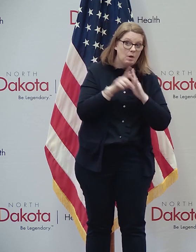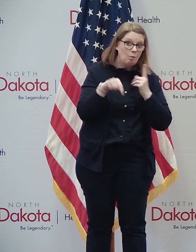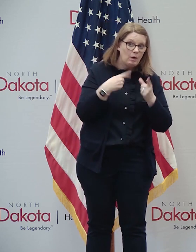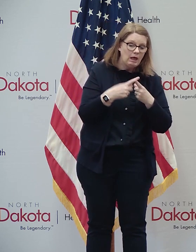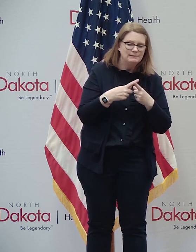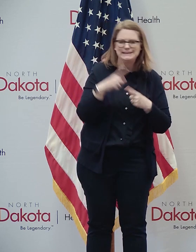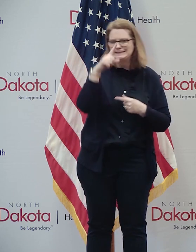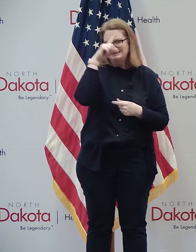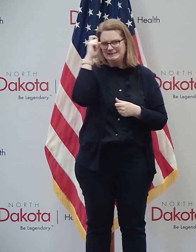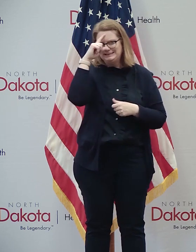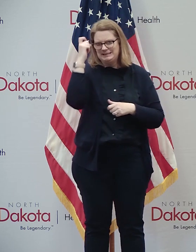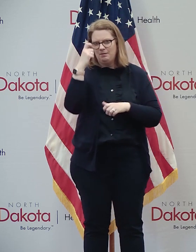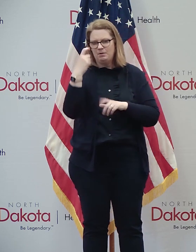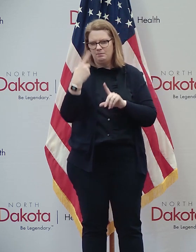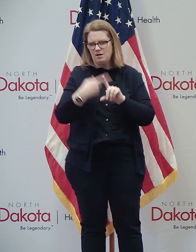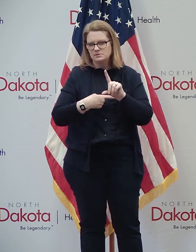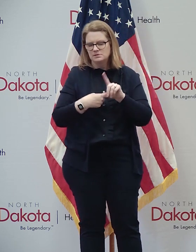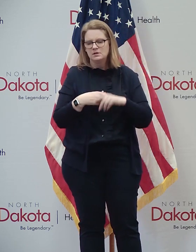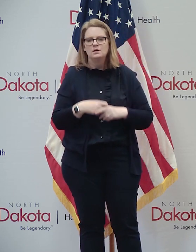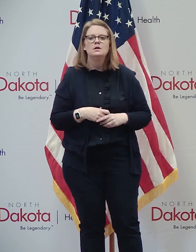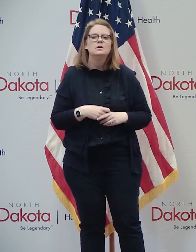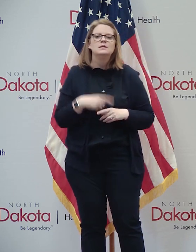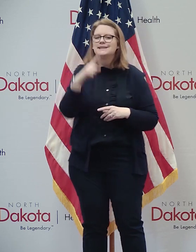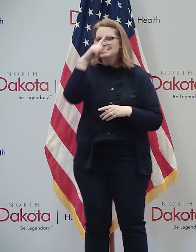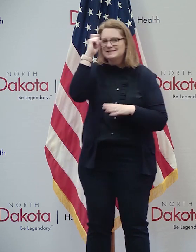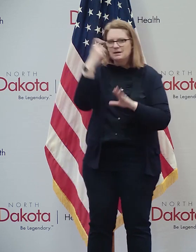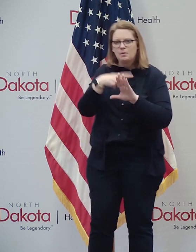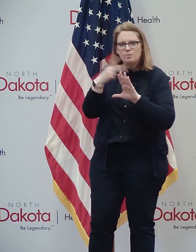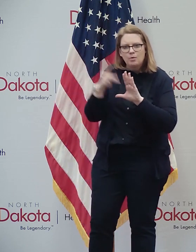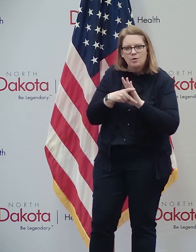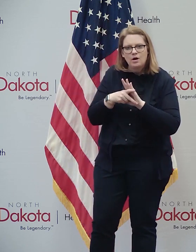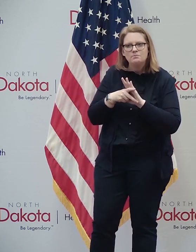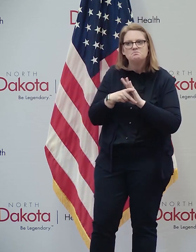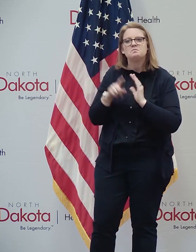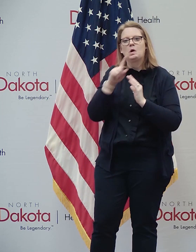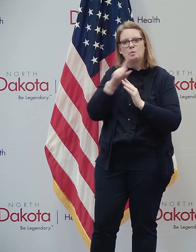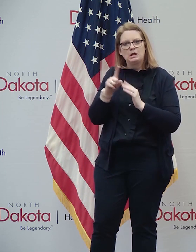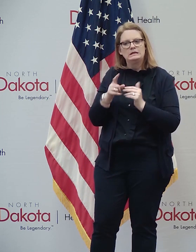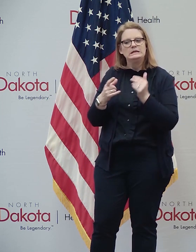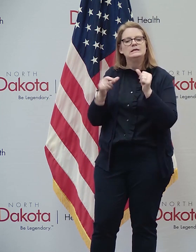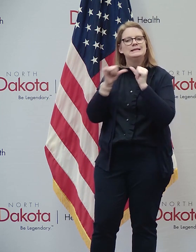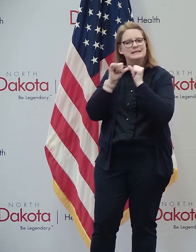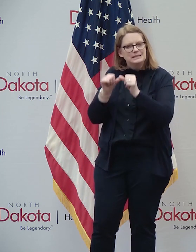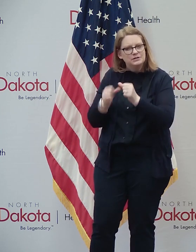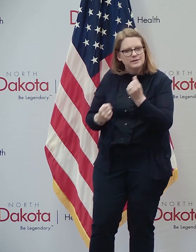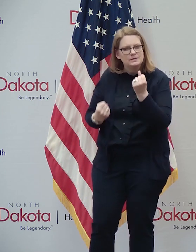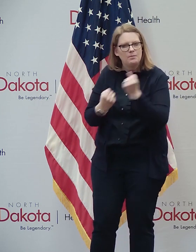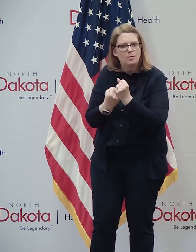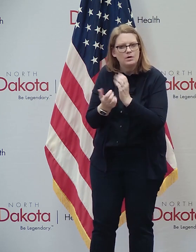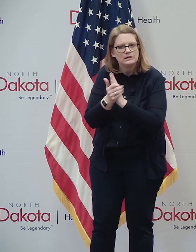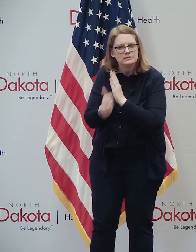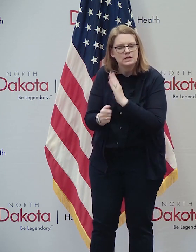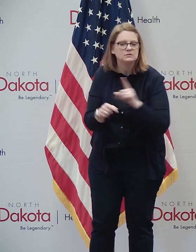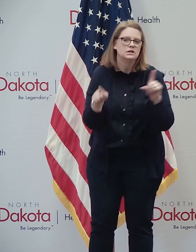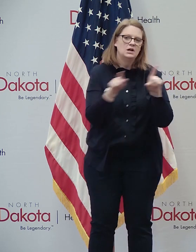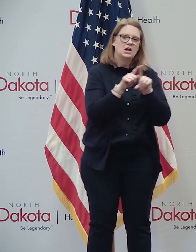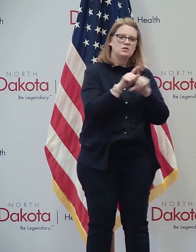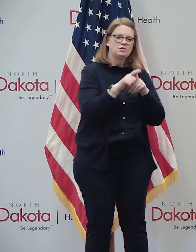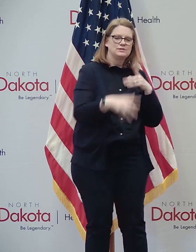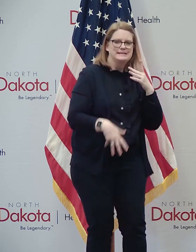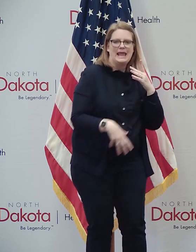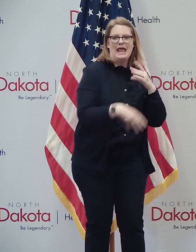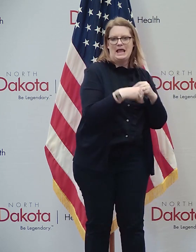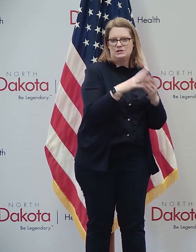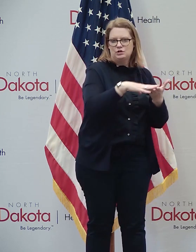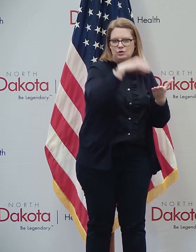months. The summer programming have allowed students to reinforce skills and learning as well as to accelerate their learning.